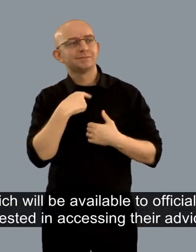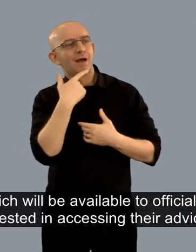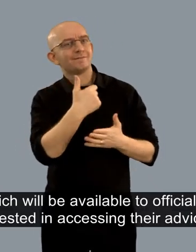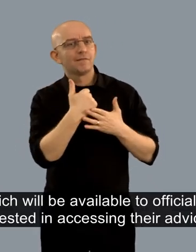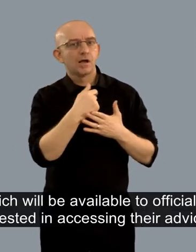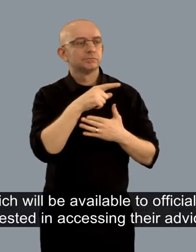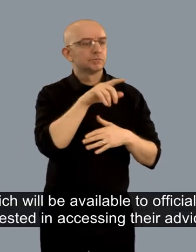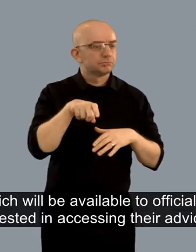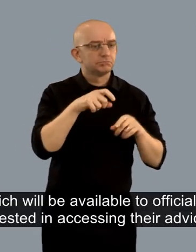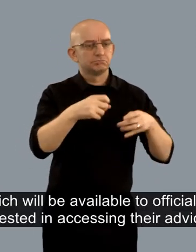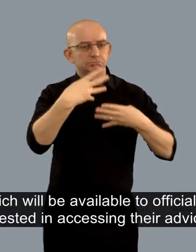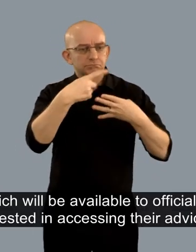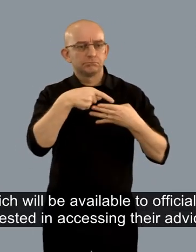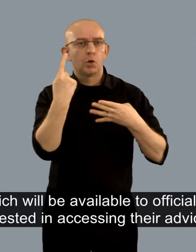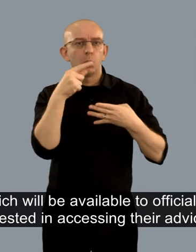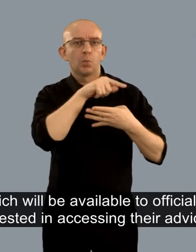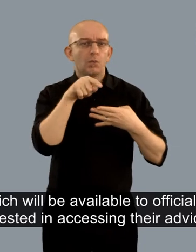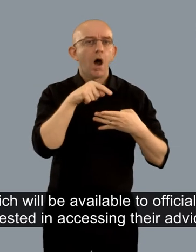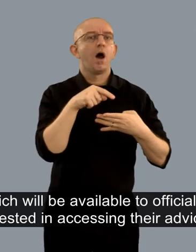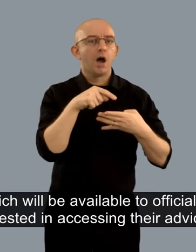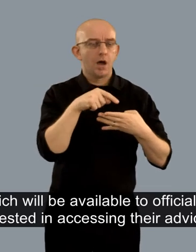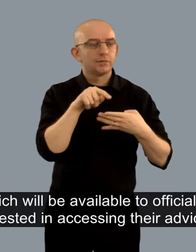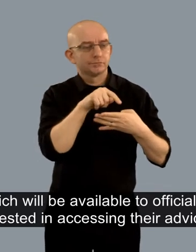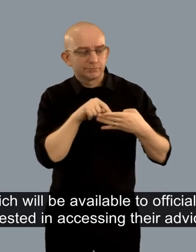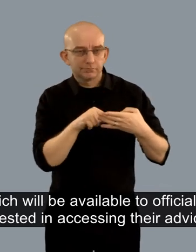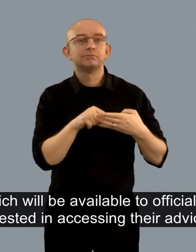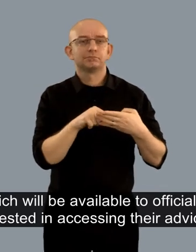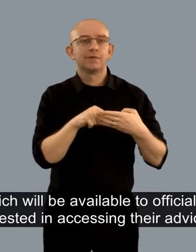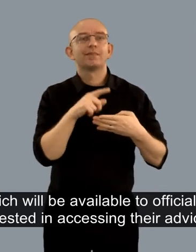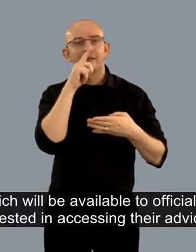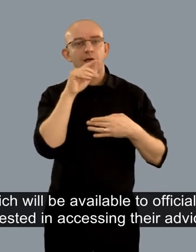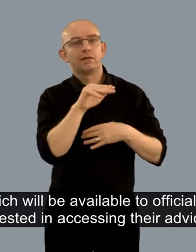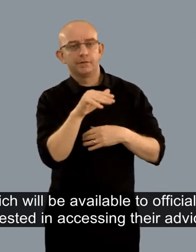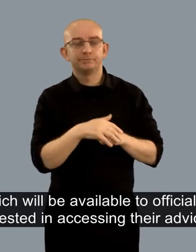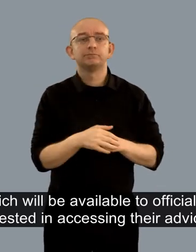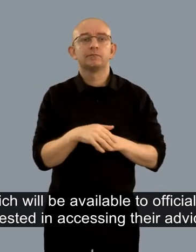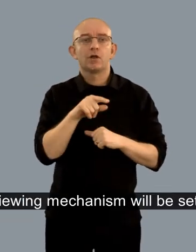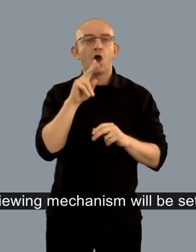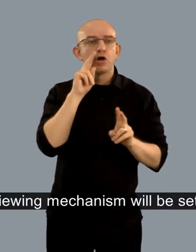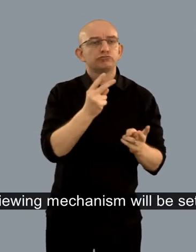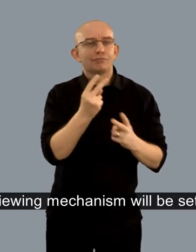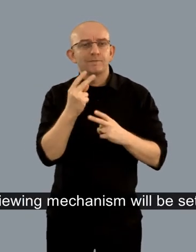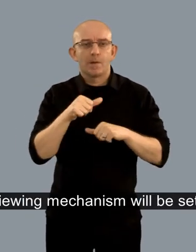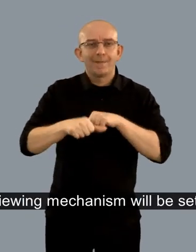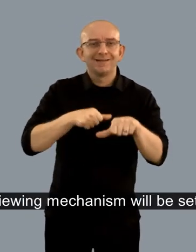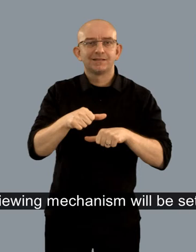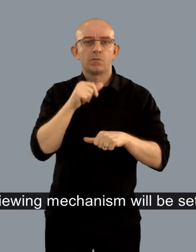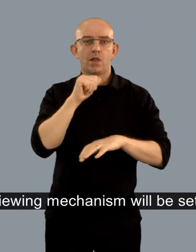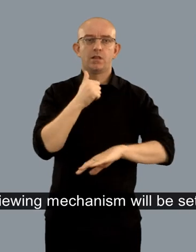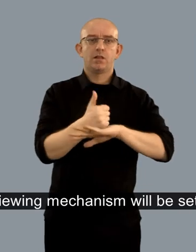which will be available to officials interested in accessing their advice. A reviewing mechanism will be